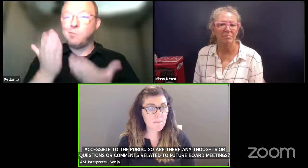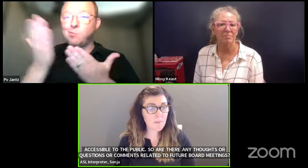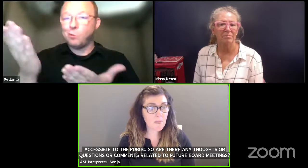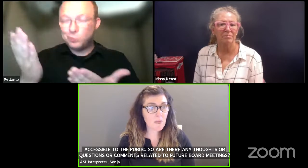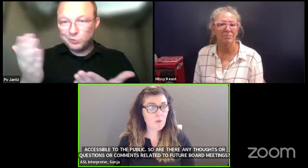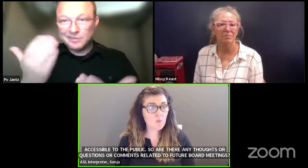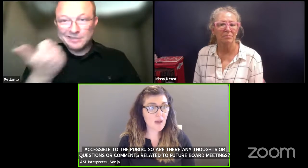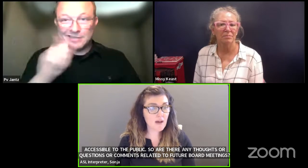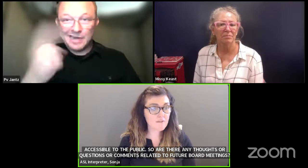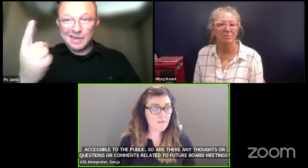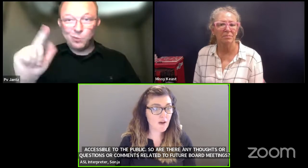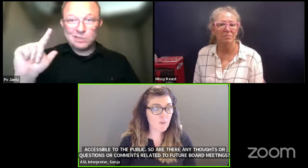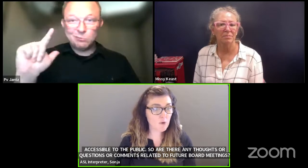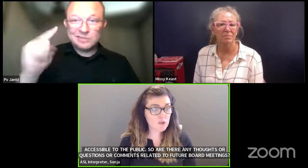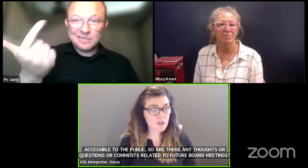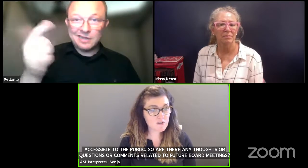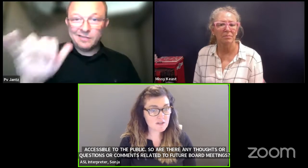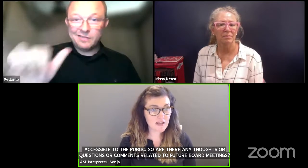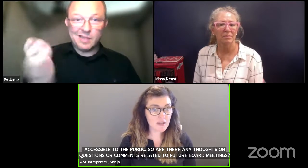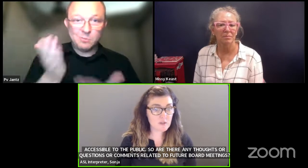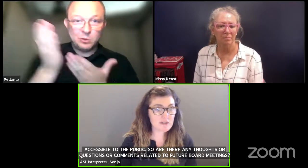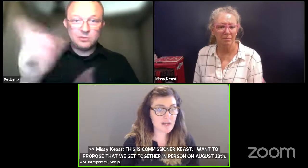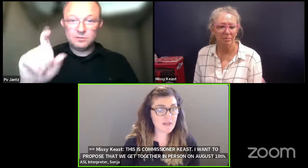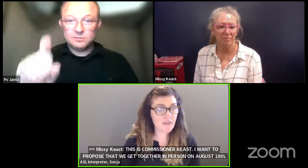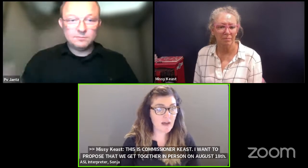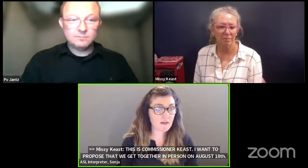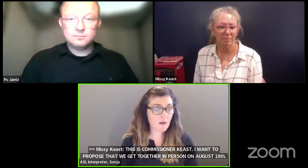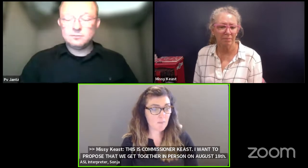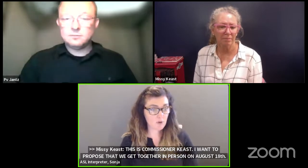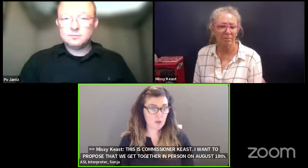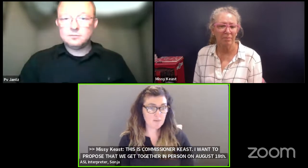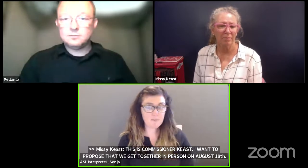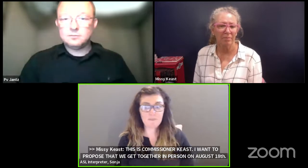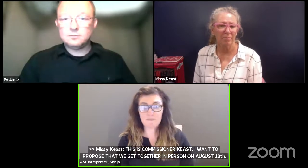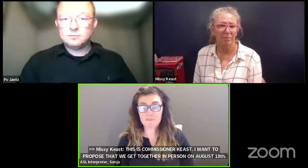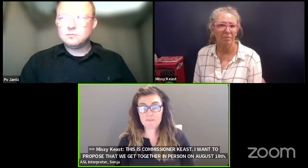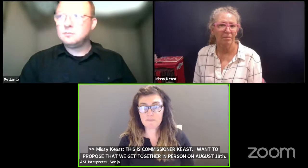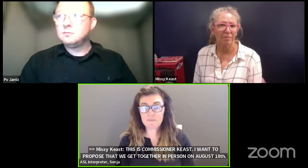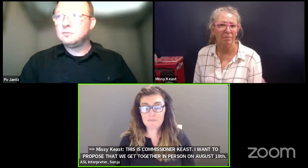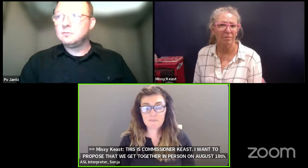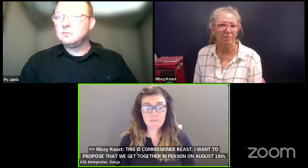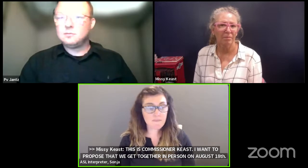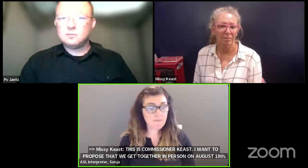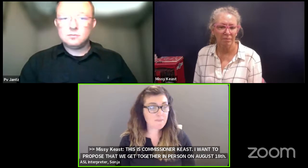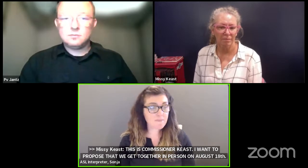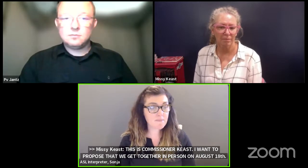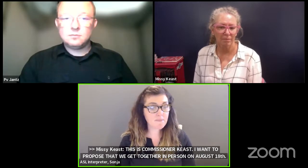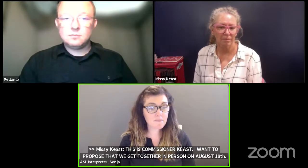Okay, we have a motion. Does anyone second that motion?